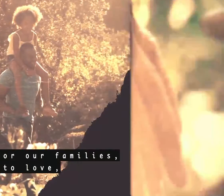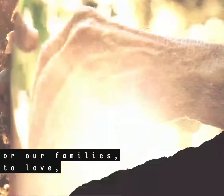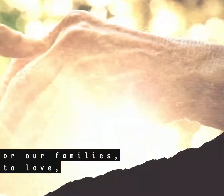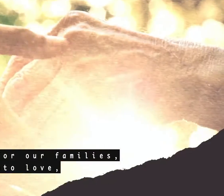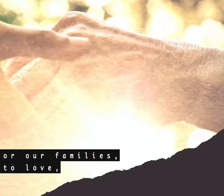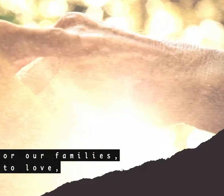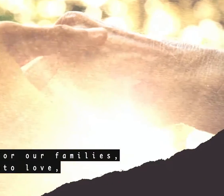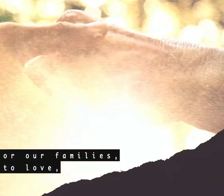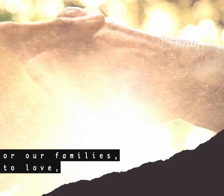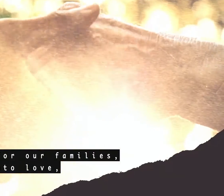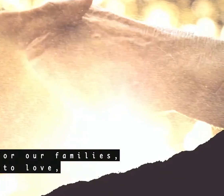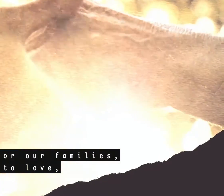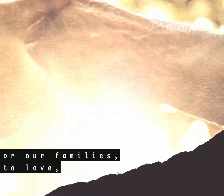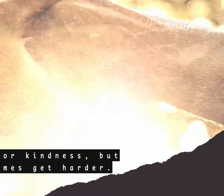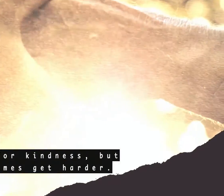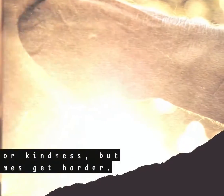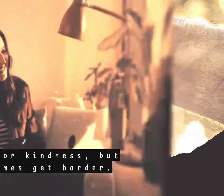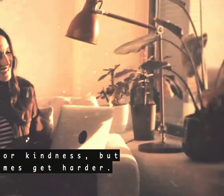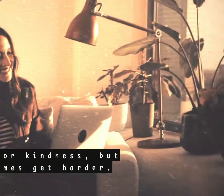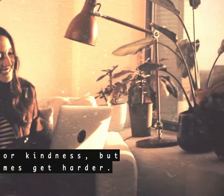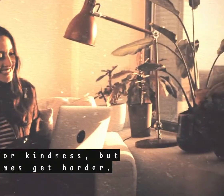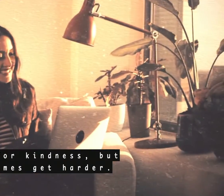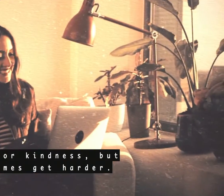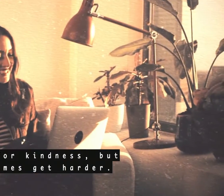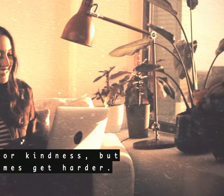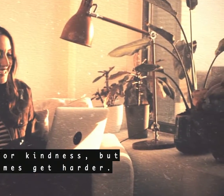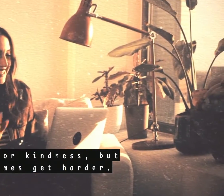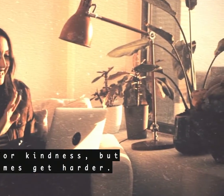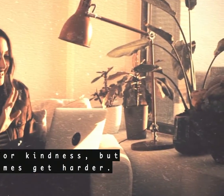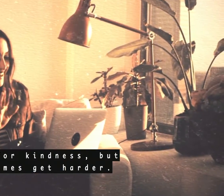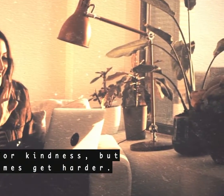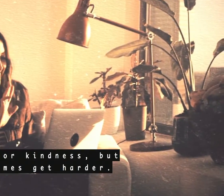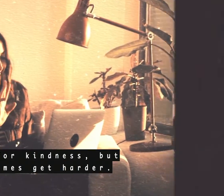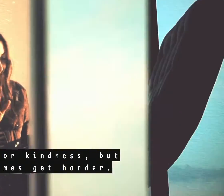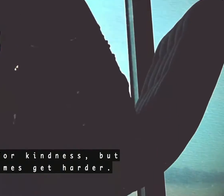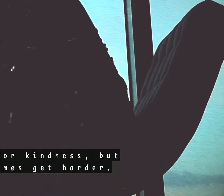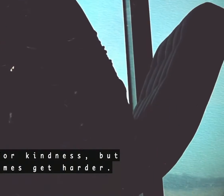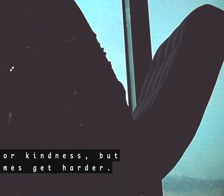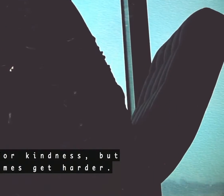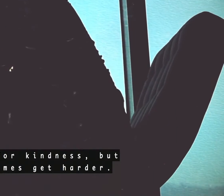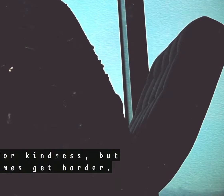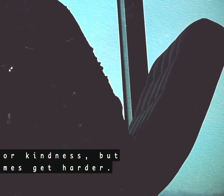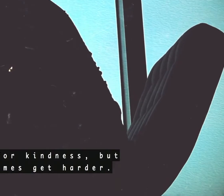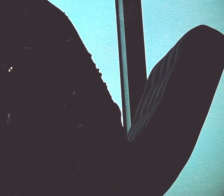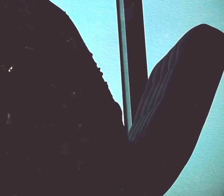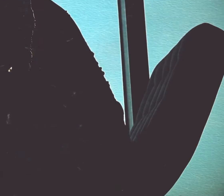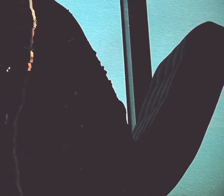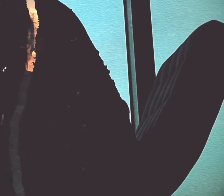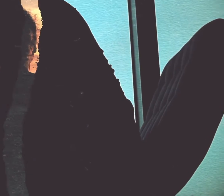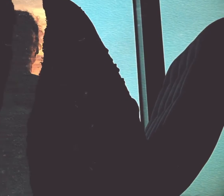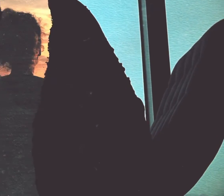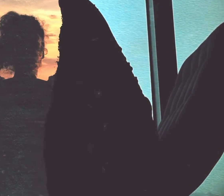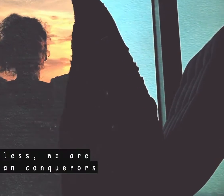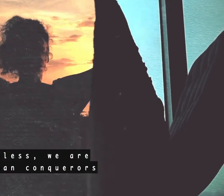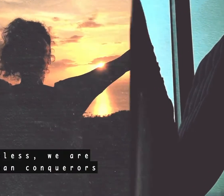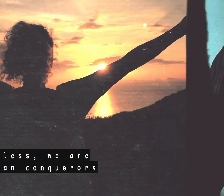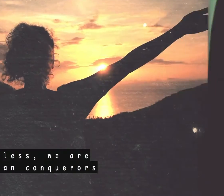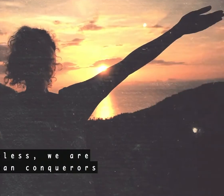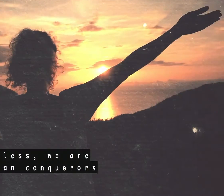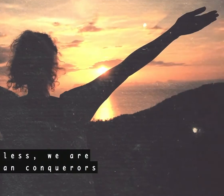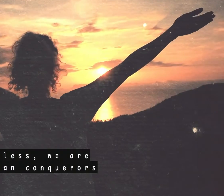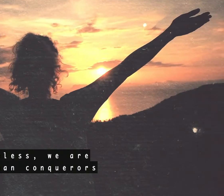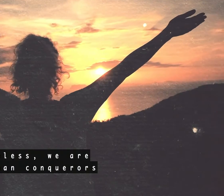families, we hold on to love, we strive for kindness, but the hard times get harder.